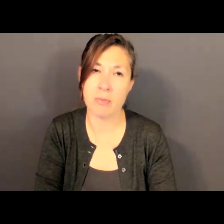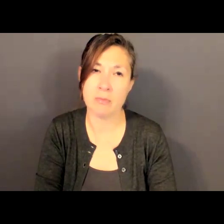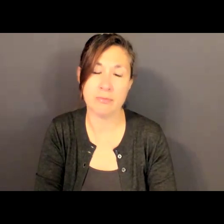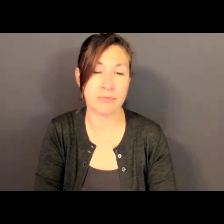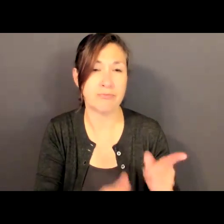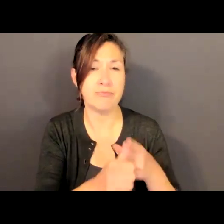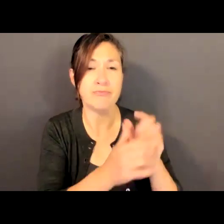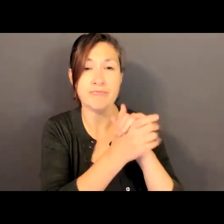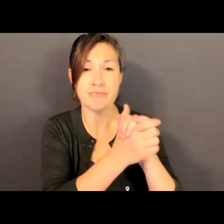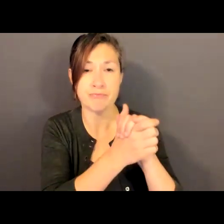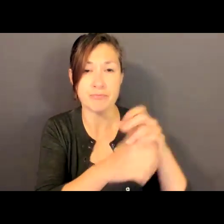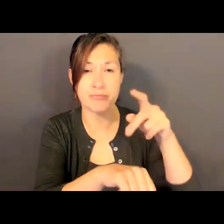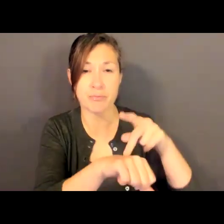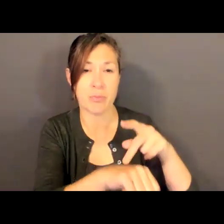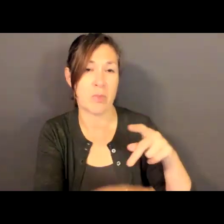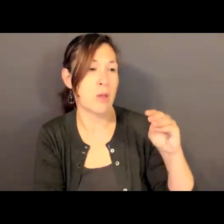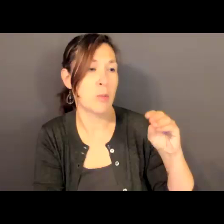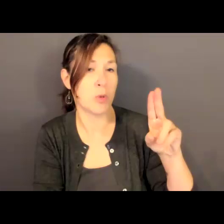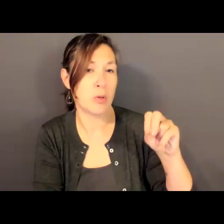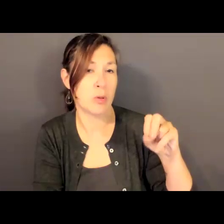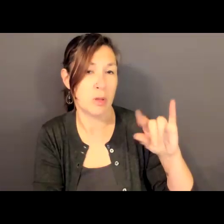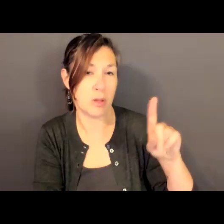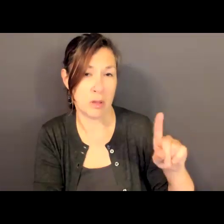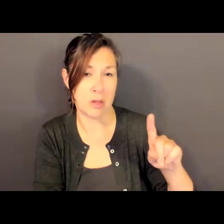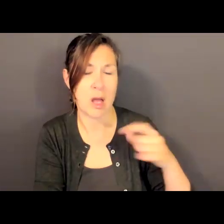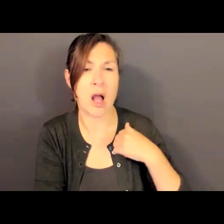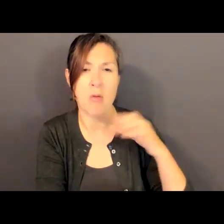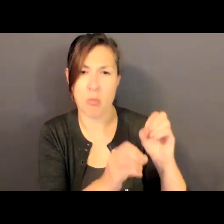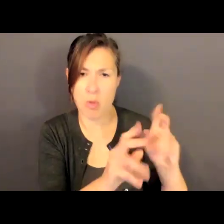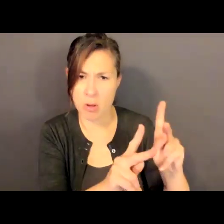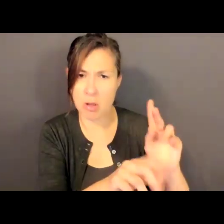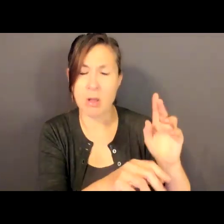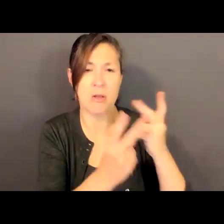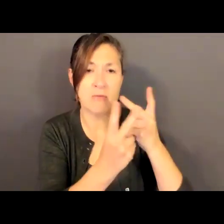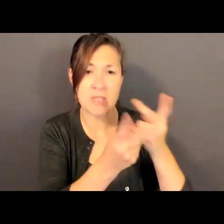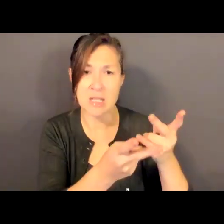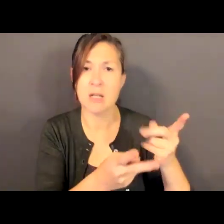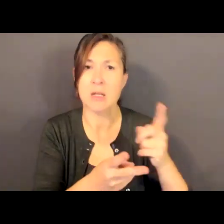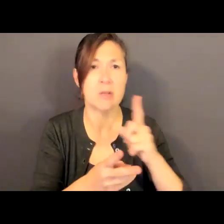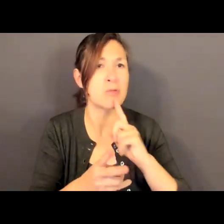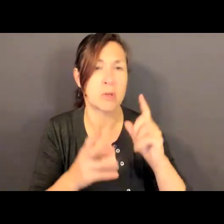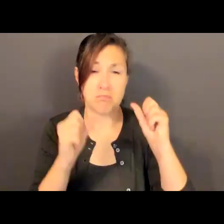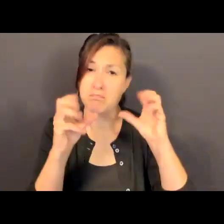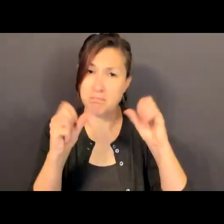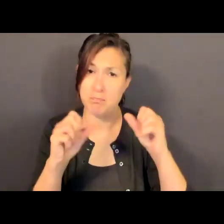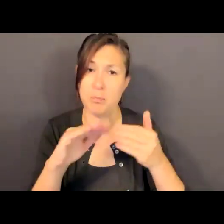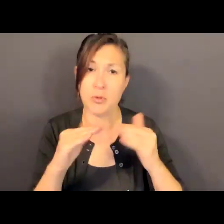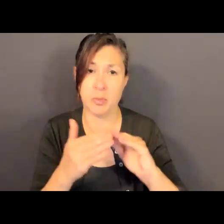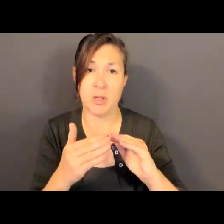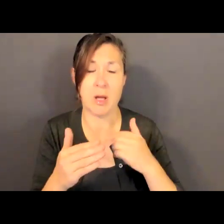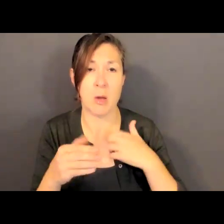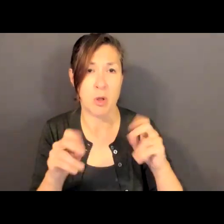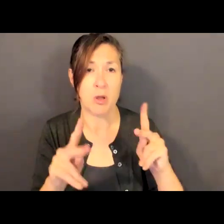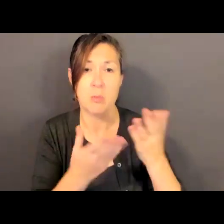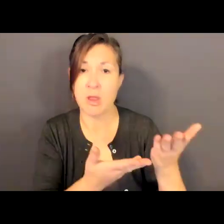congratulate the principal of the Margarita Muniz. I had the opportunity to be there, and it is really a vibrant community there. Had the opportunity to